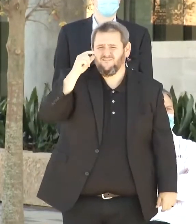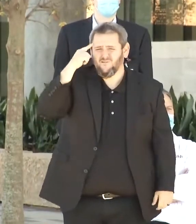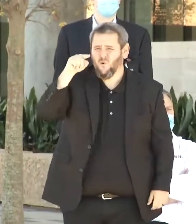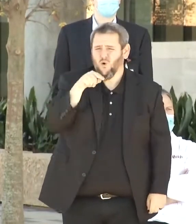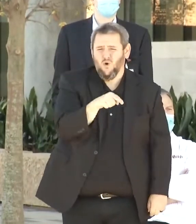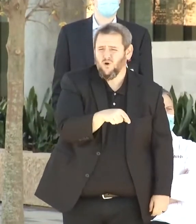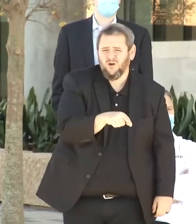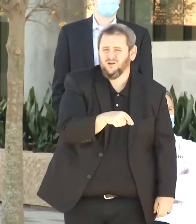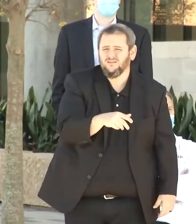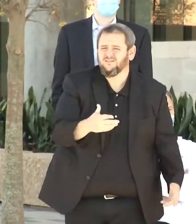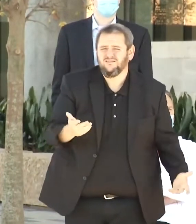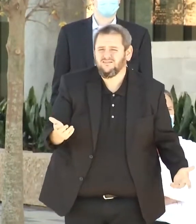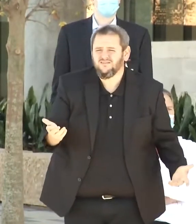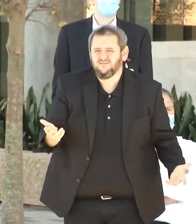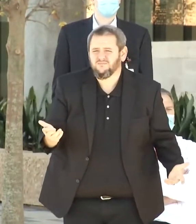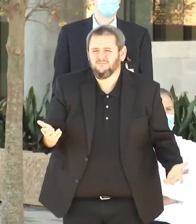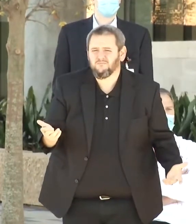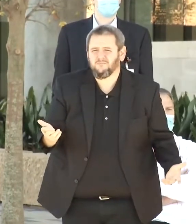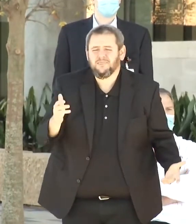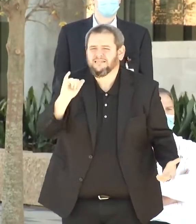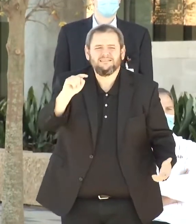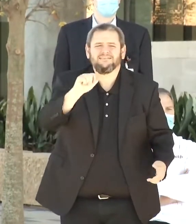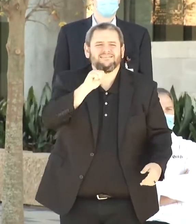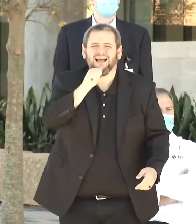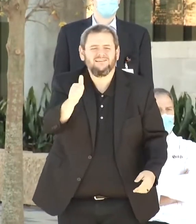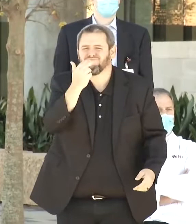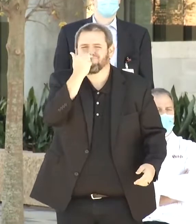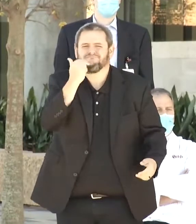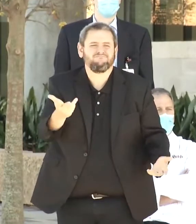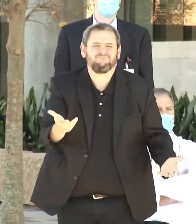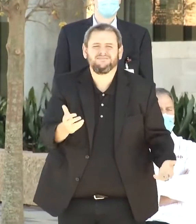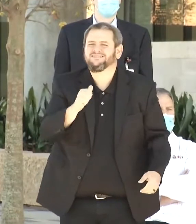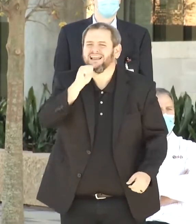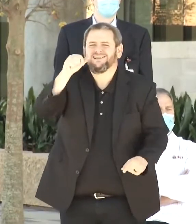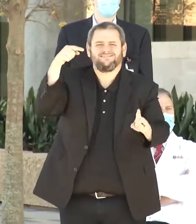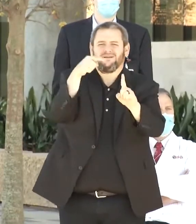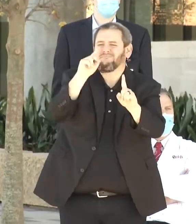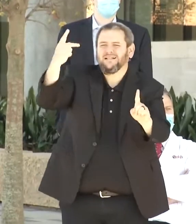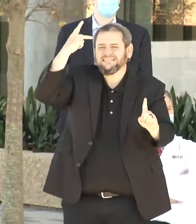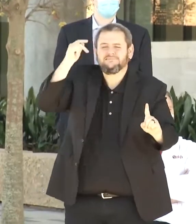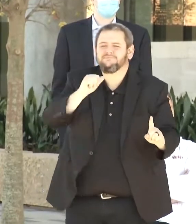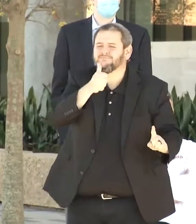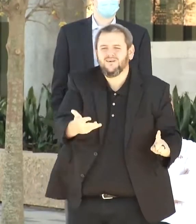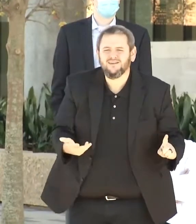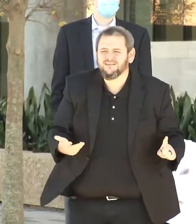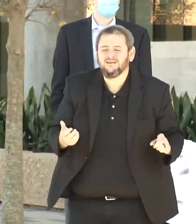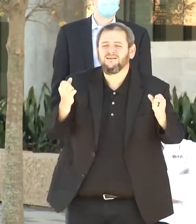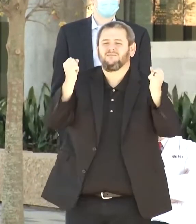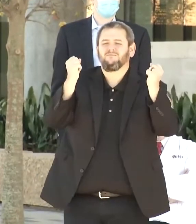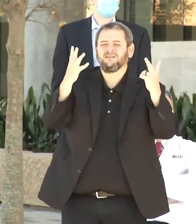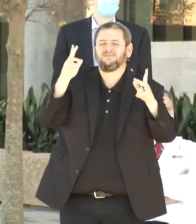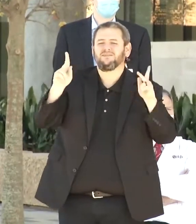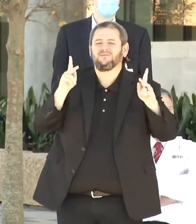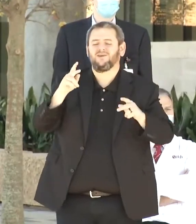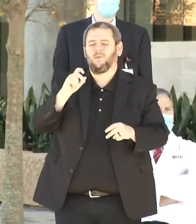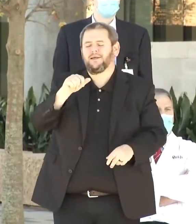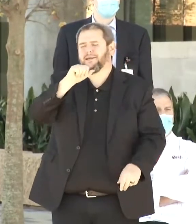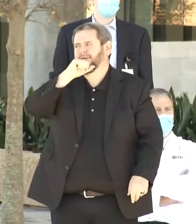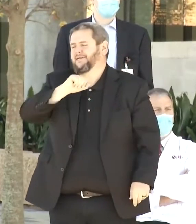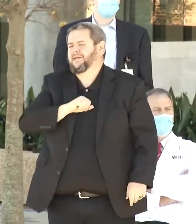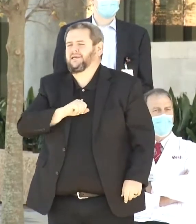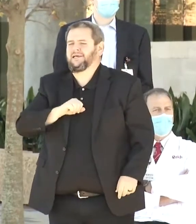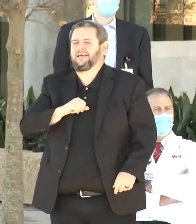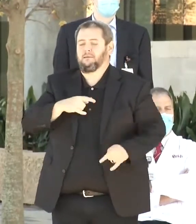Many Oklahomans have felt that way. We now know that 40 to 50% of us may not